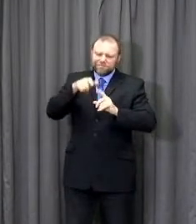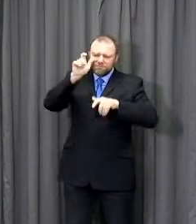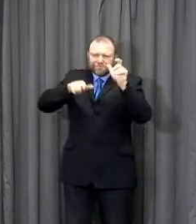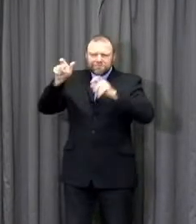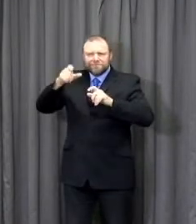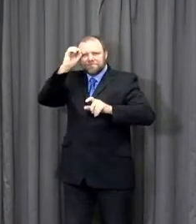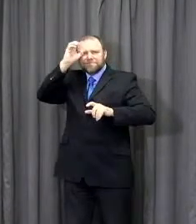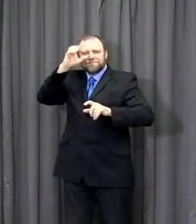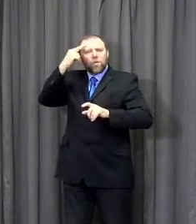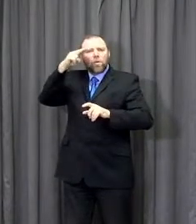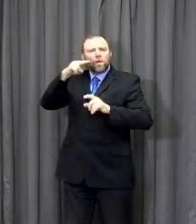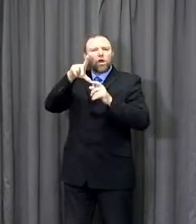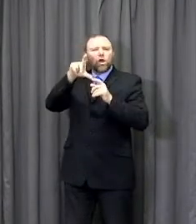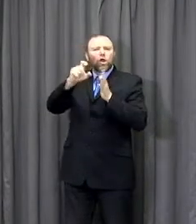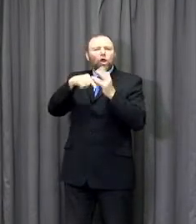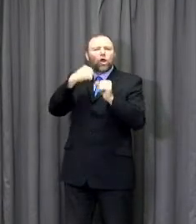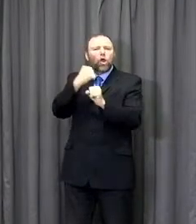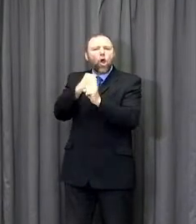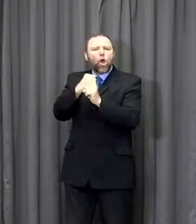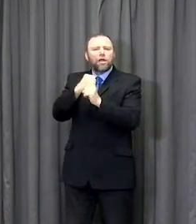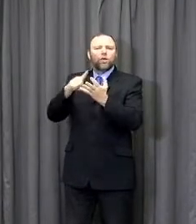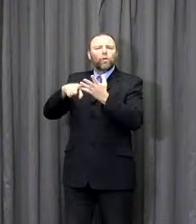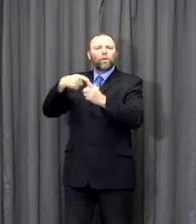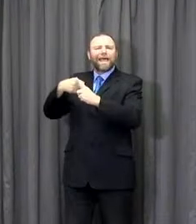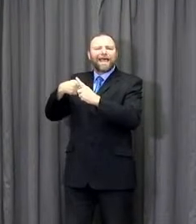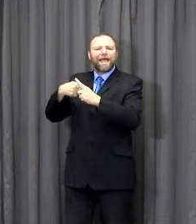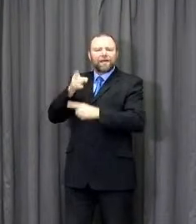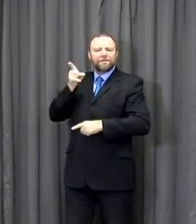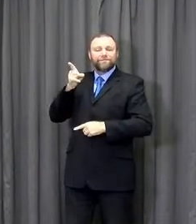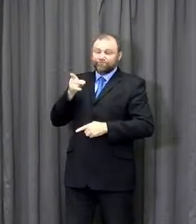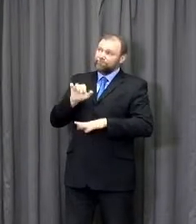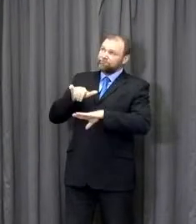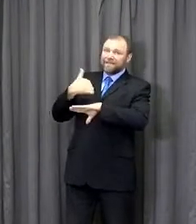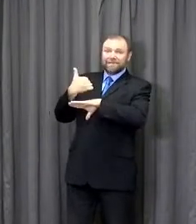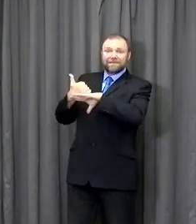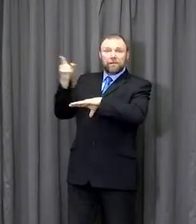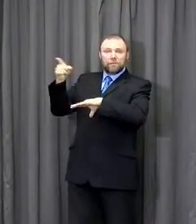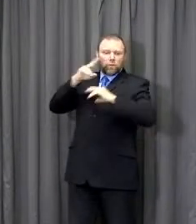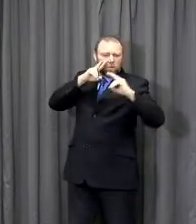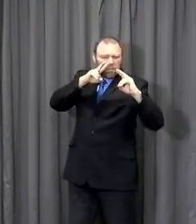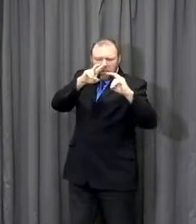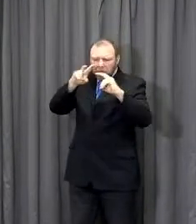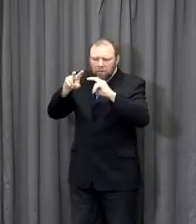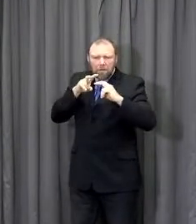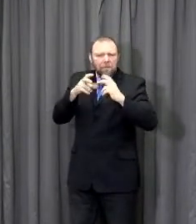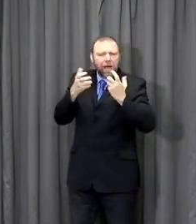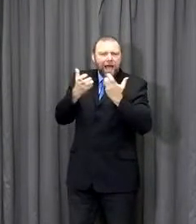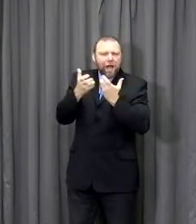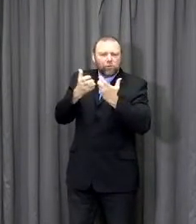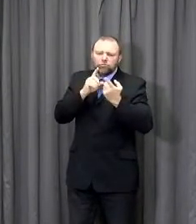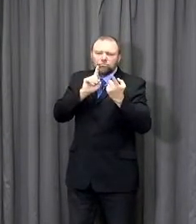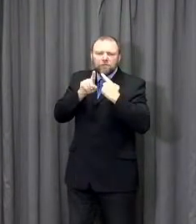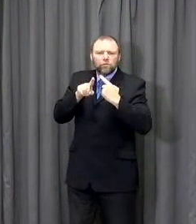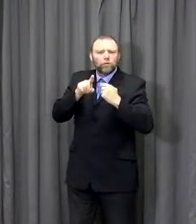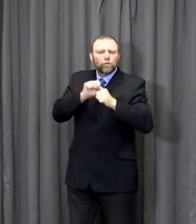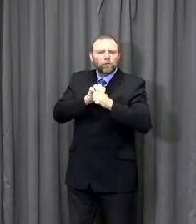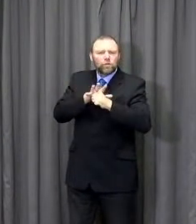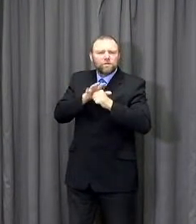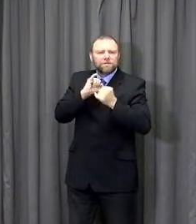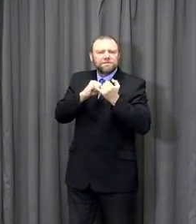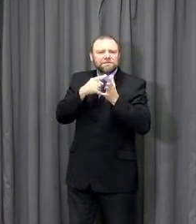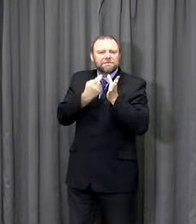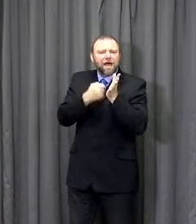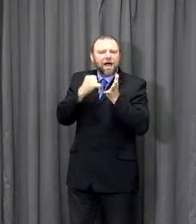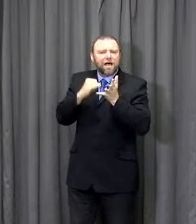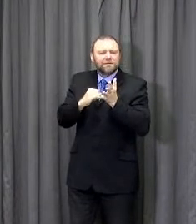UK called COG UK, which has been set up to inform our understanding and response to SARS-CoV. And thanks to the incredible efforts of